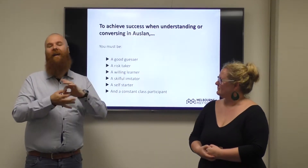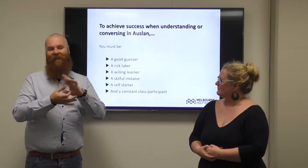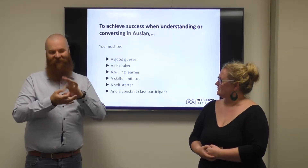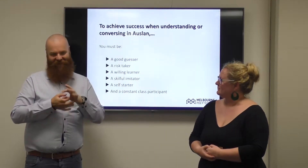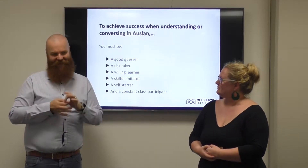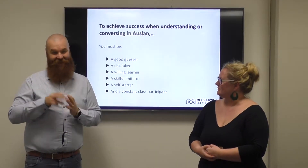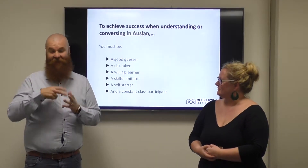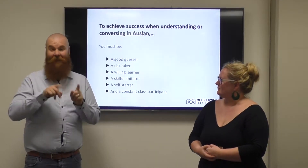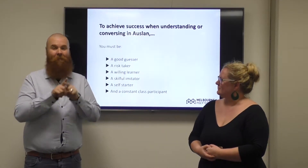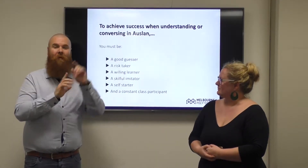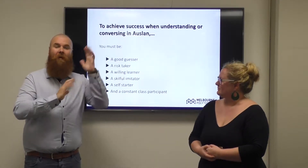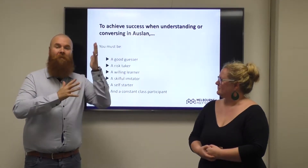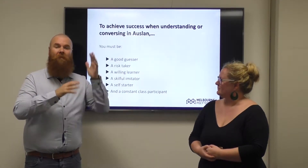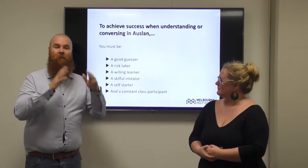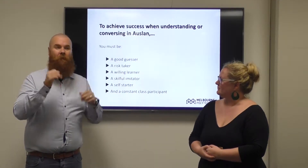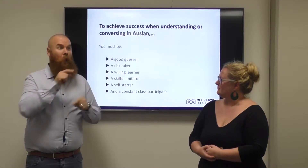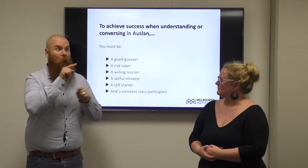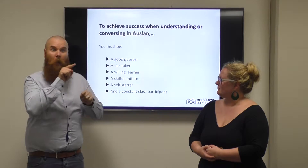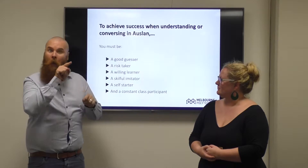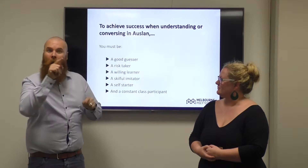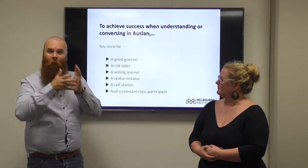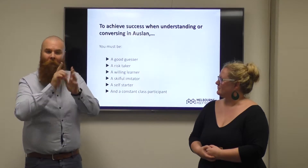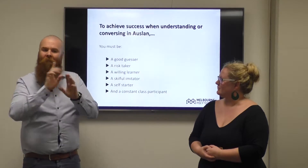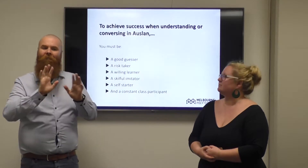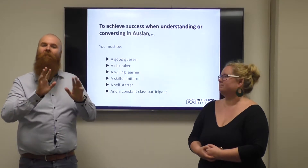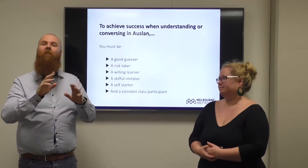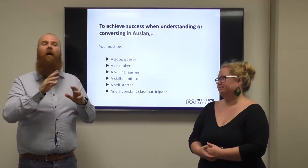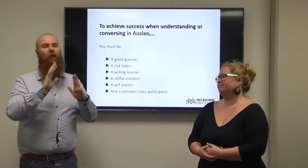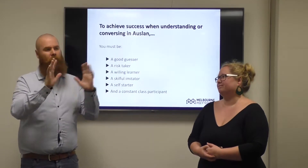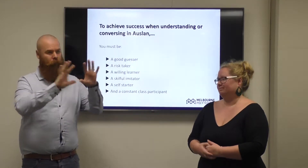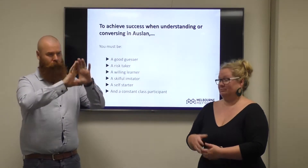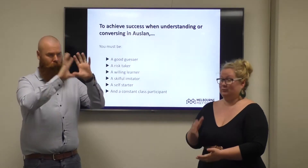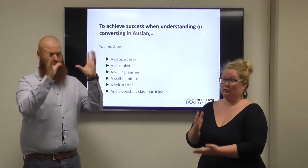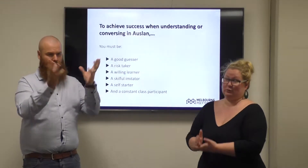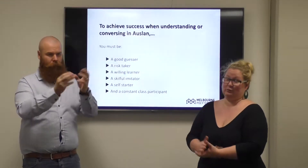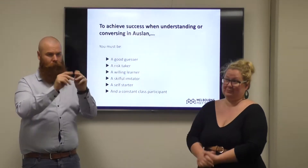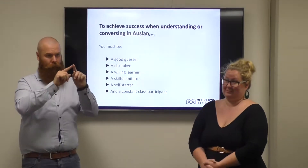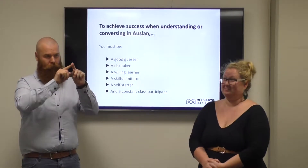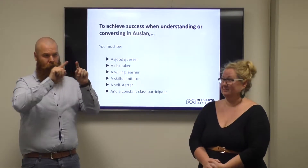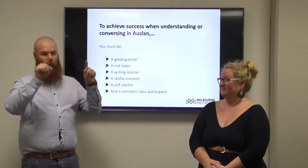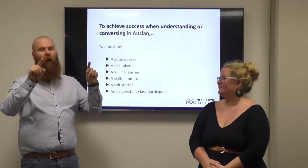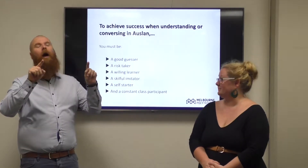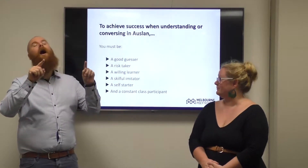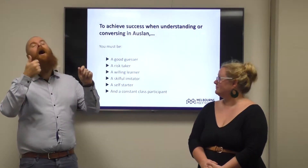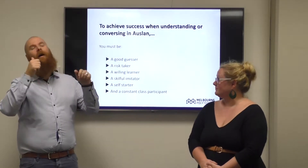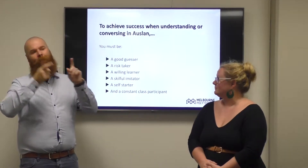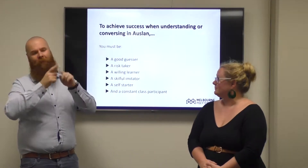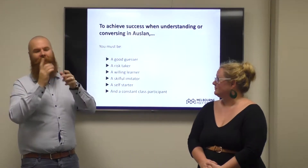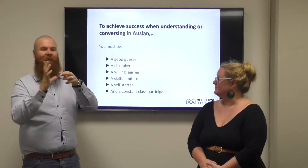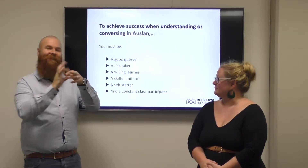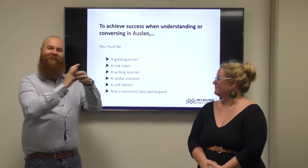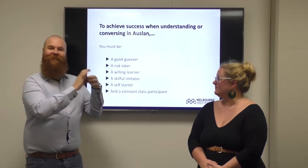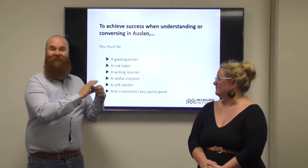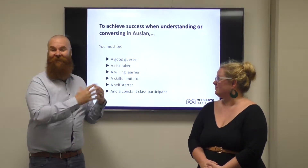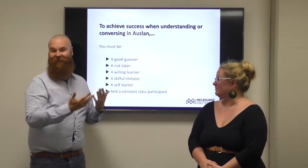in English, when you're reading something you might not know what a word means, but you'll use the context to figure it out, and we do that here as